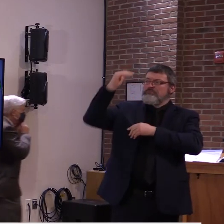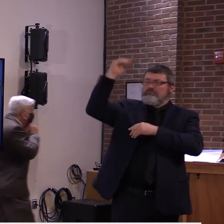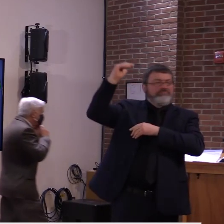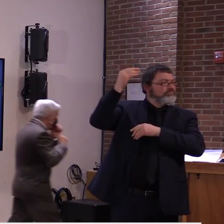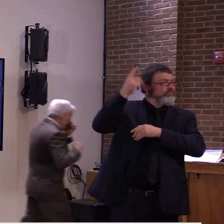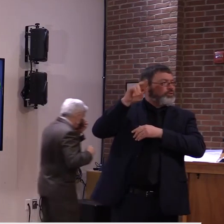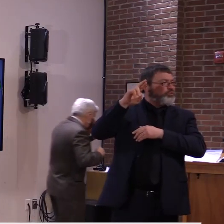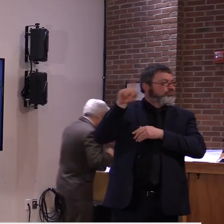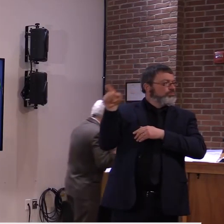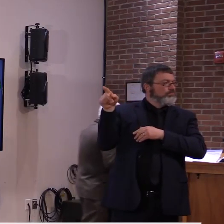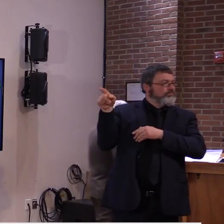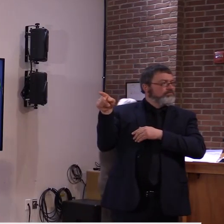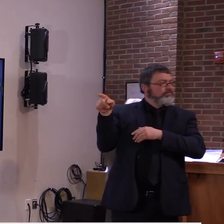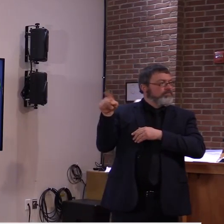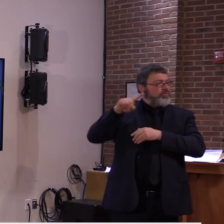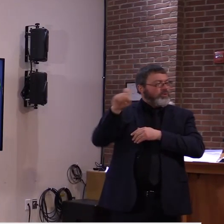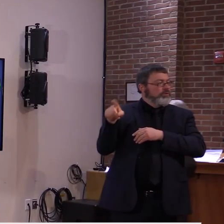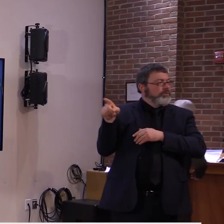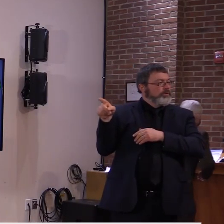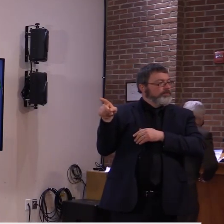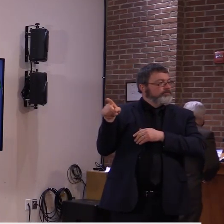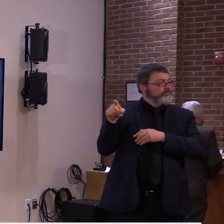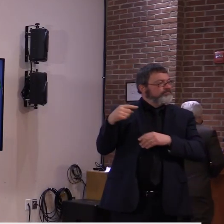check for you and get back to you.